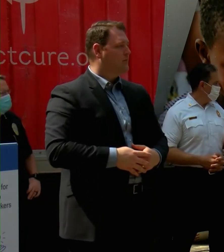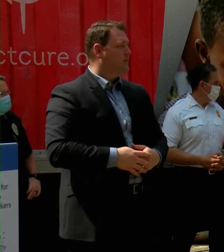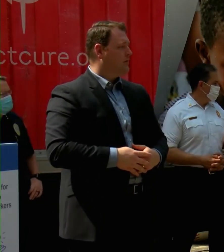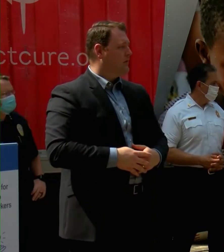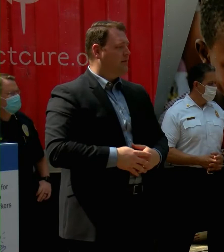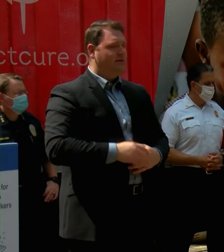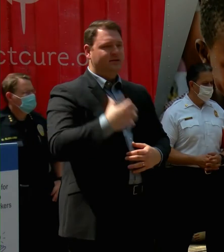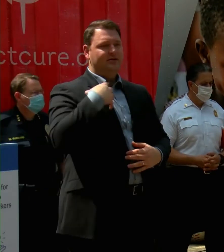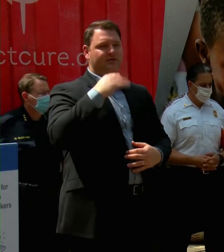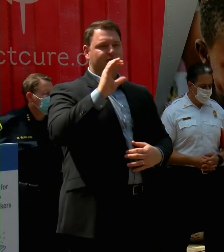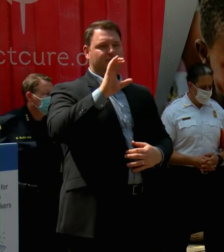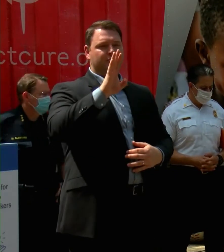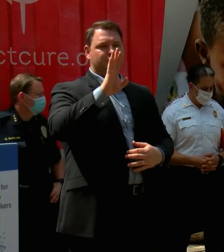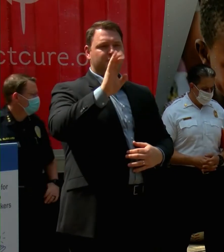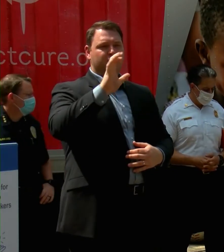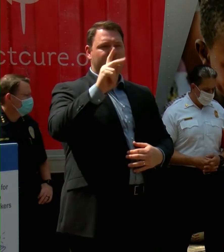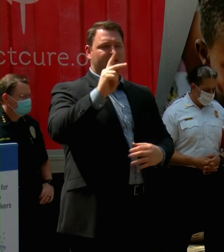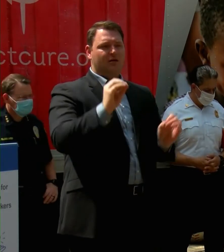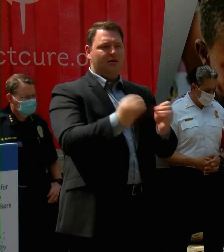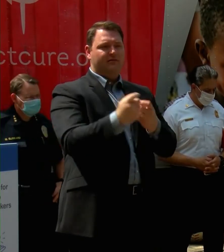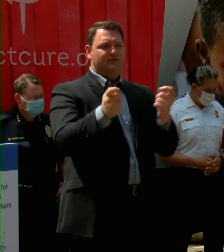Chief Bunick, Office of Emergency Management.